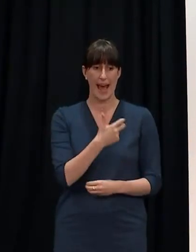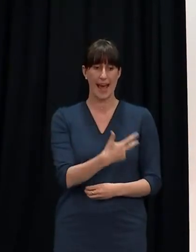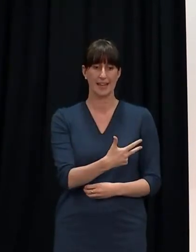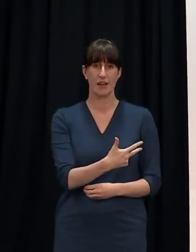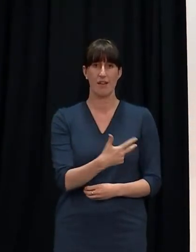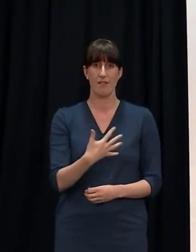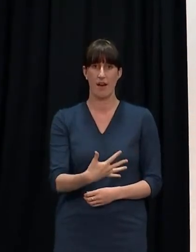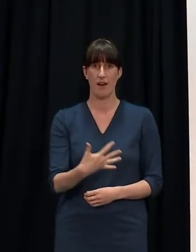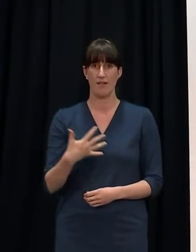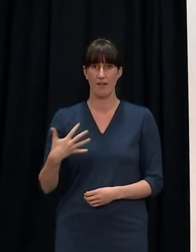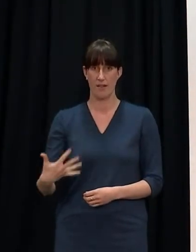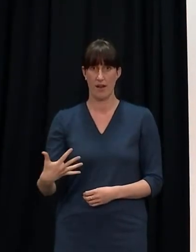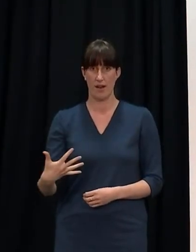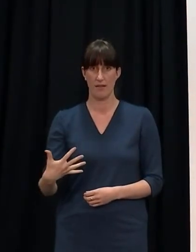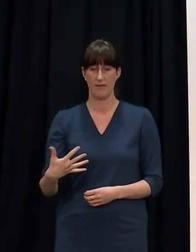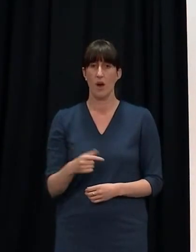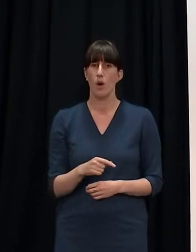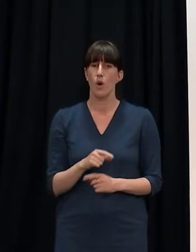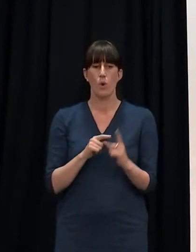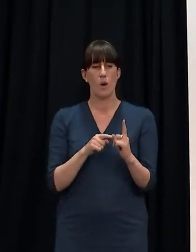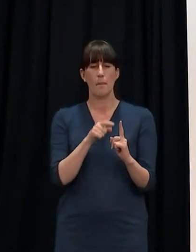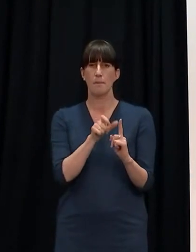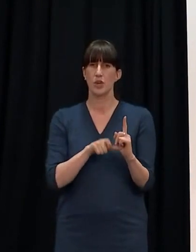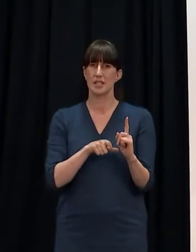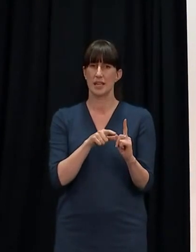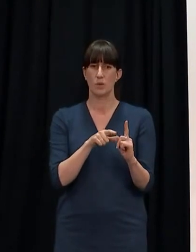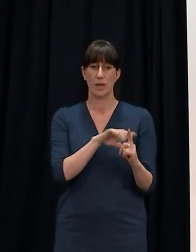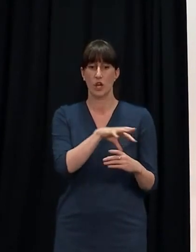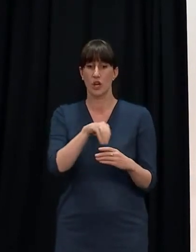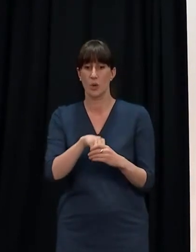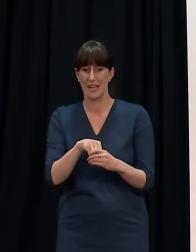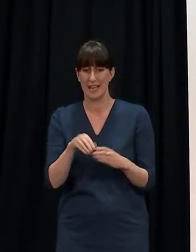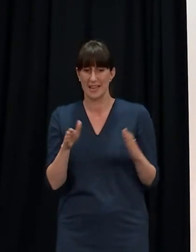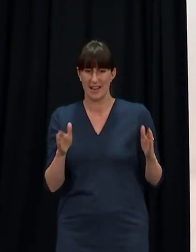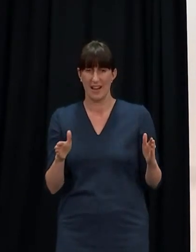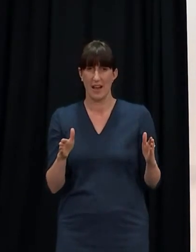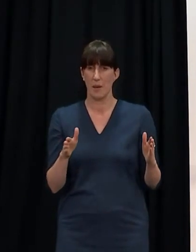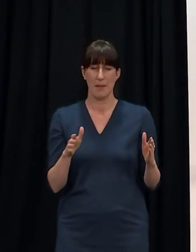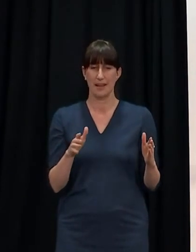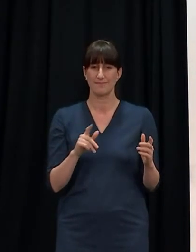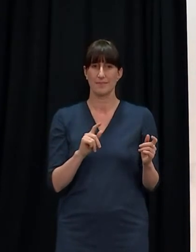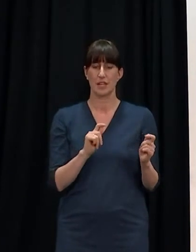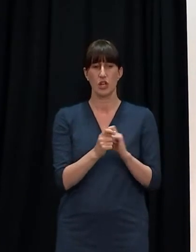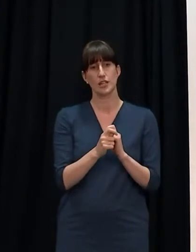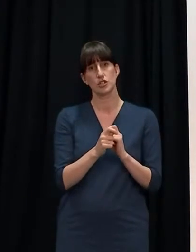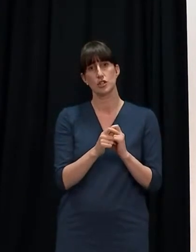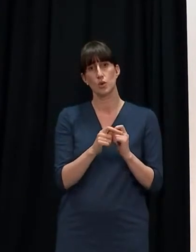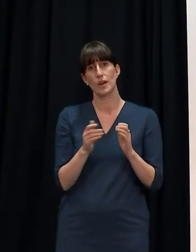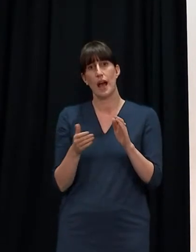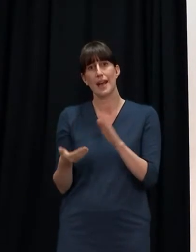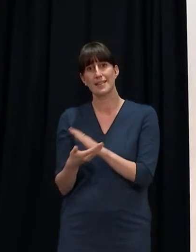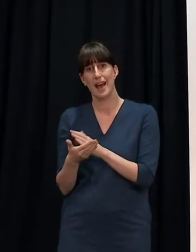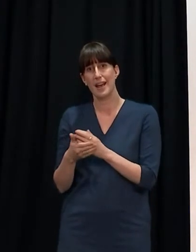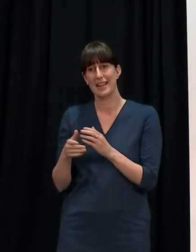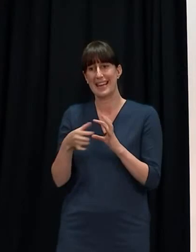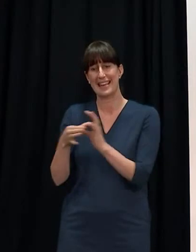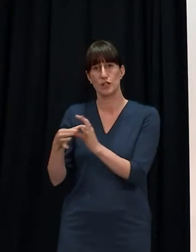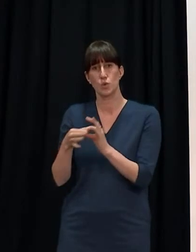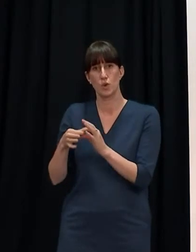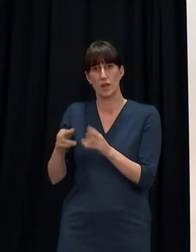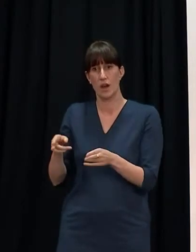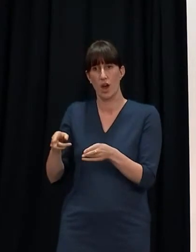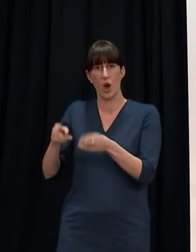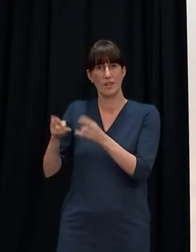855. There is a case that was previously included in the total that has now been reclassified as border related. So the total again is